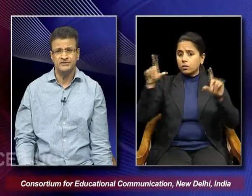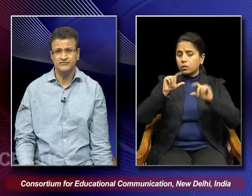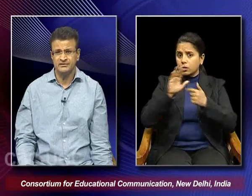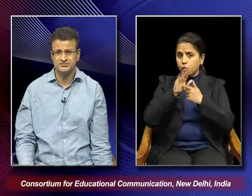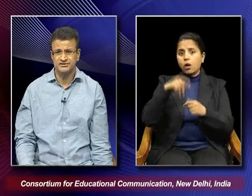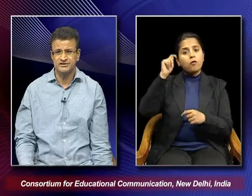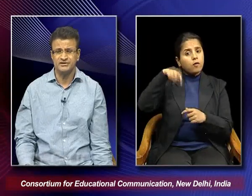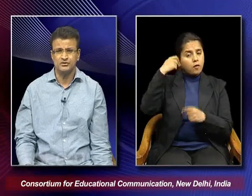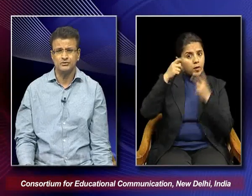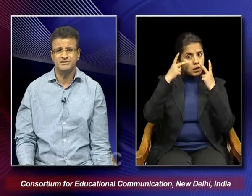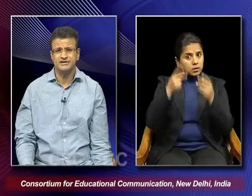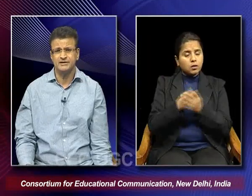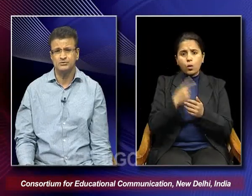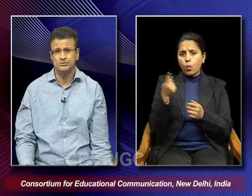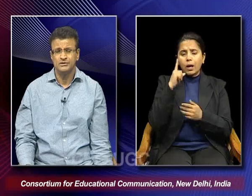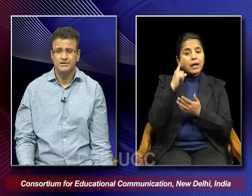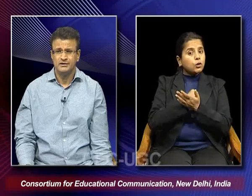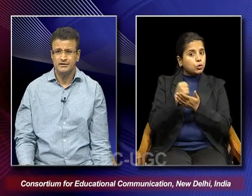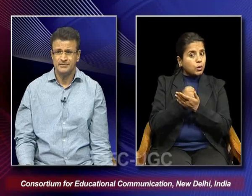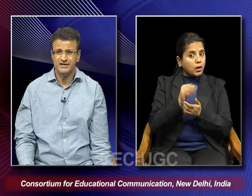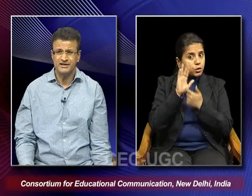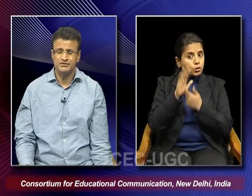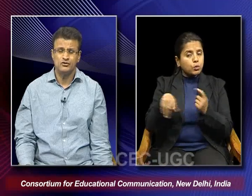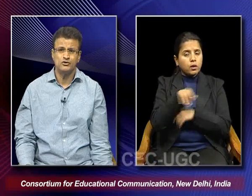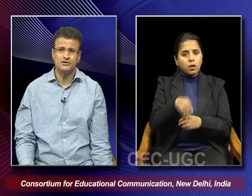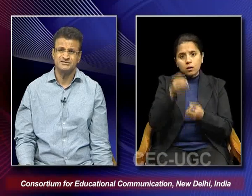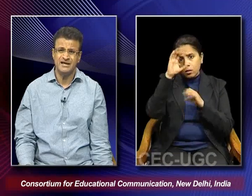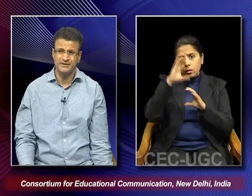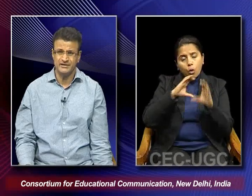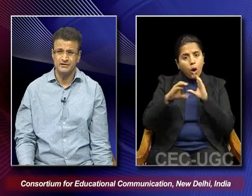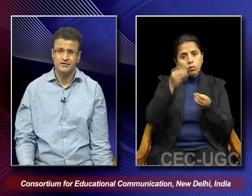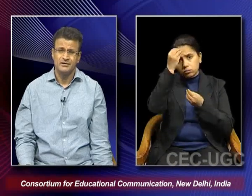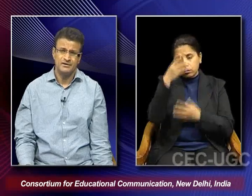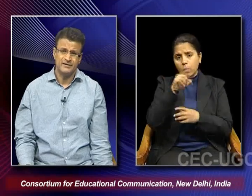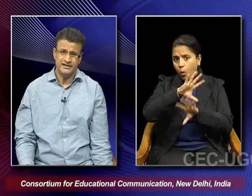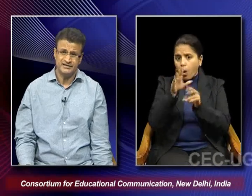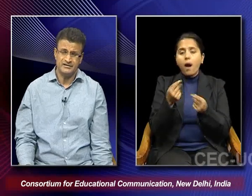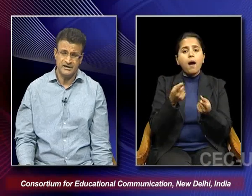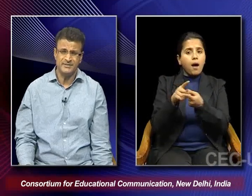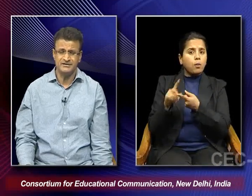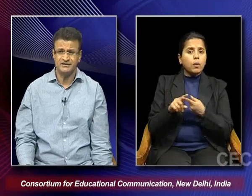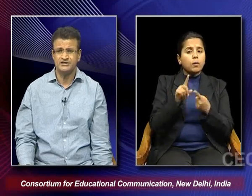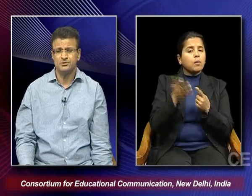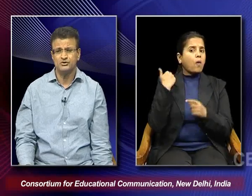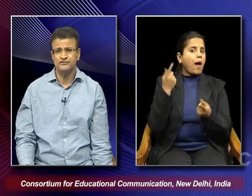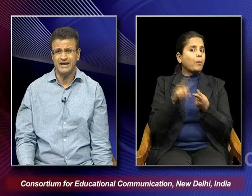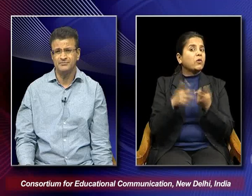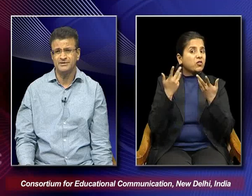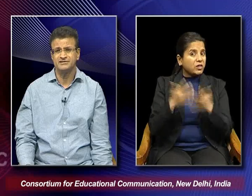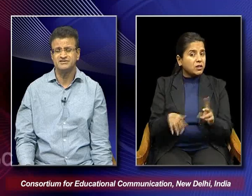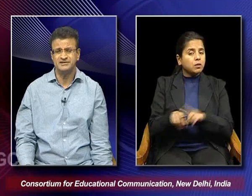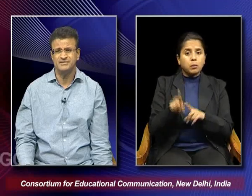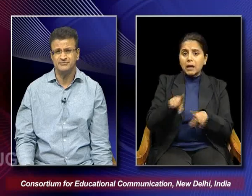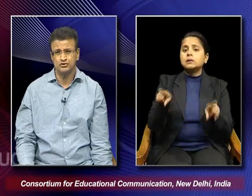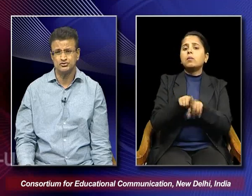in the films, they not only try to communicate what all is happening happened at that point of time, but